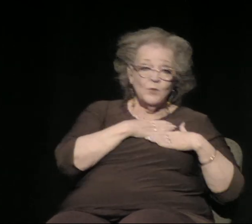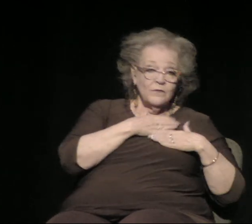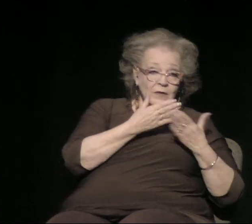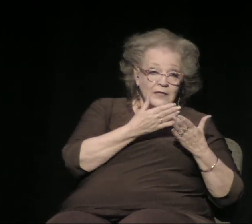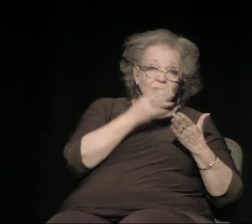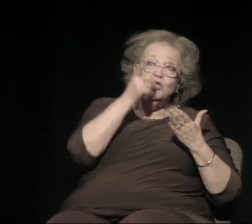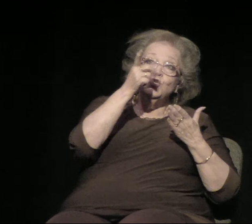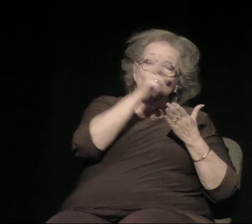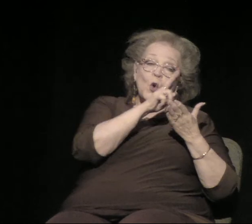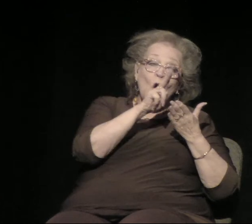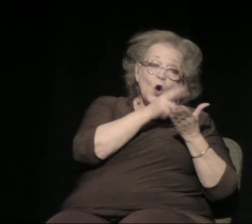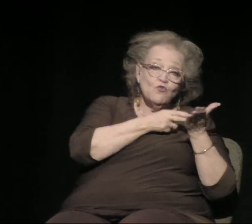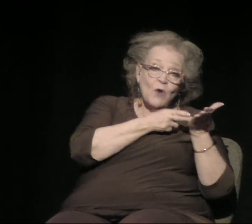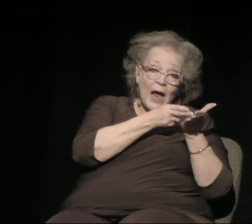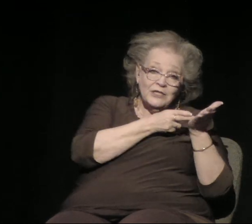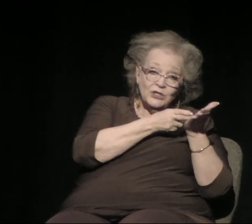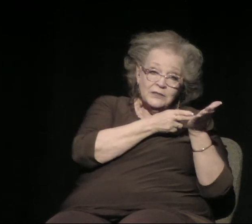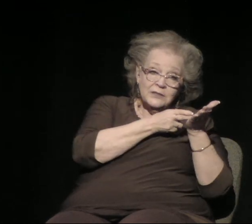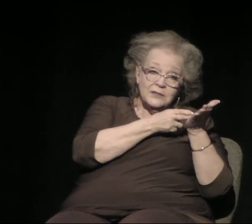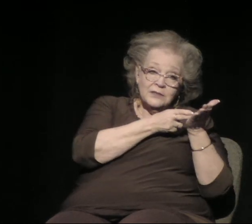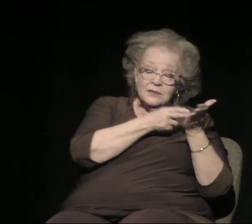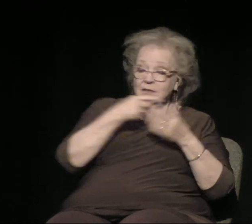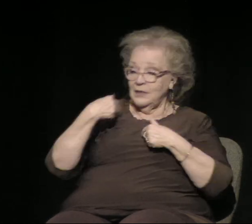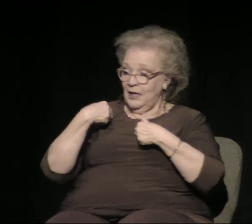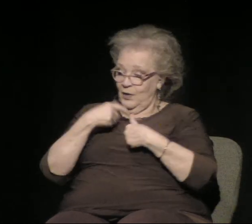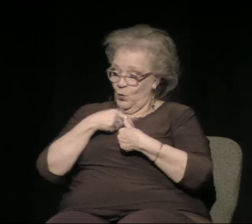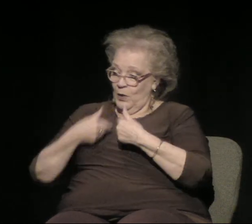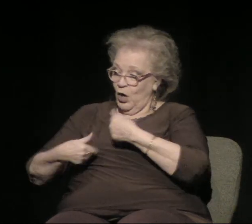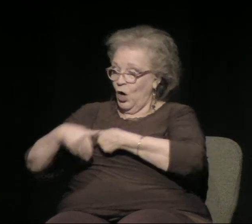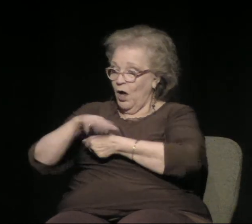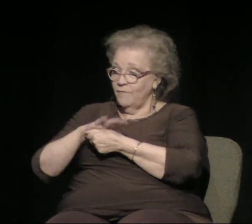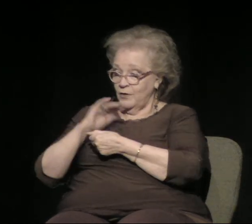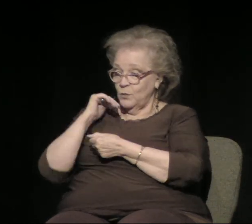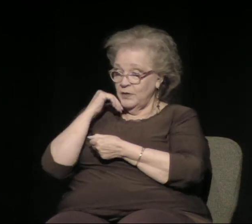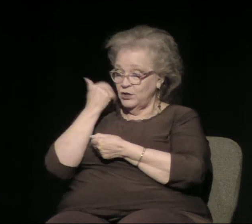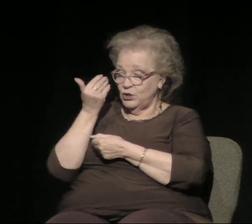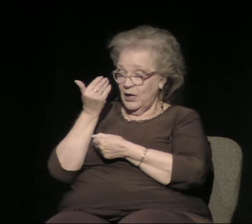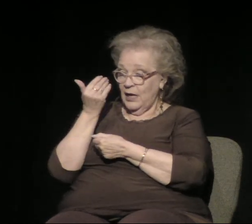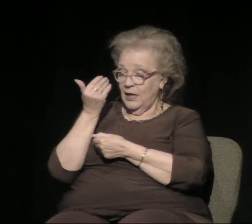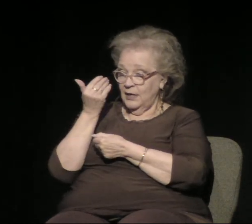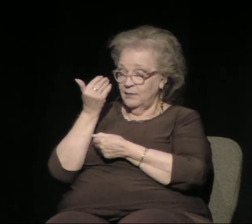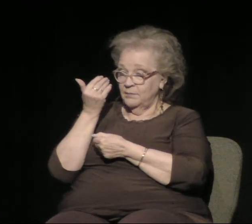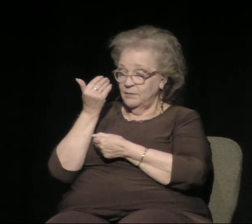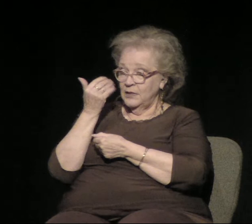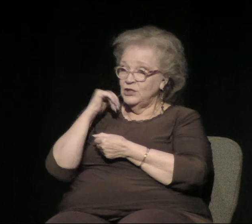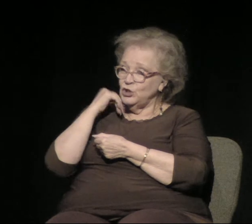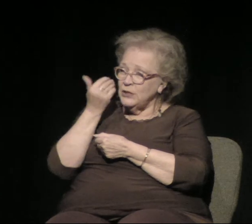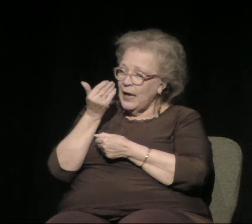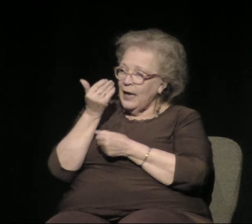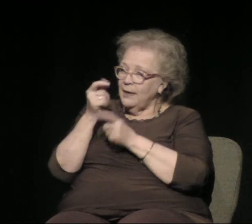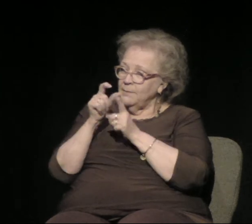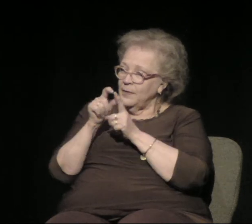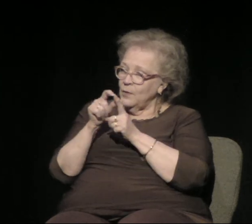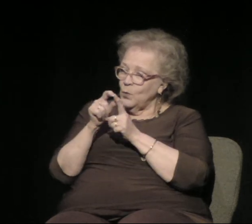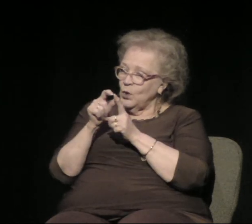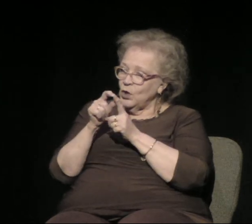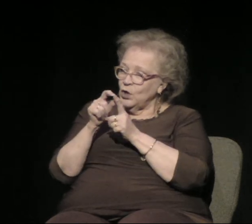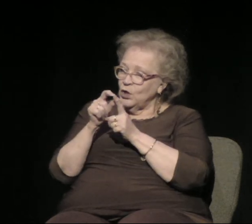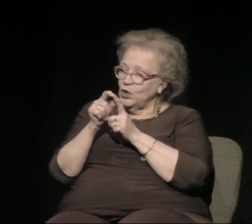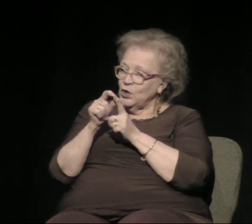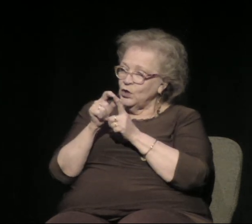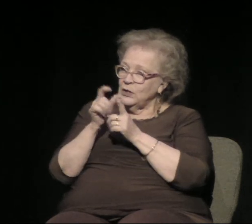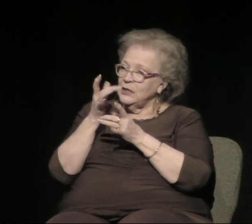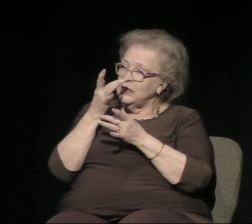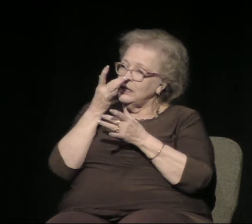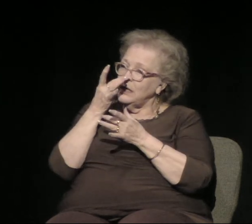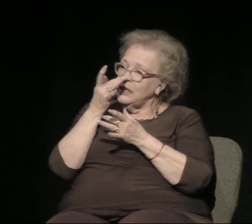are righteous, and then a confession. We are covered with shame. You know that word shame, it has